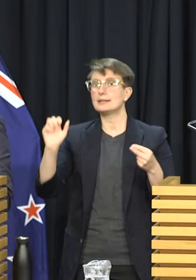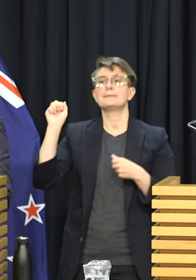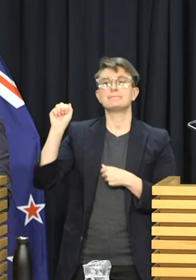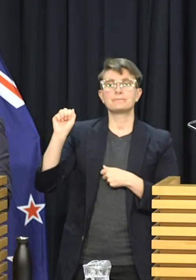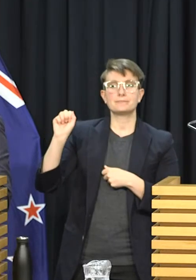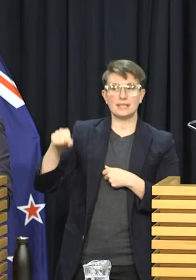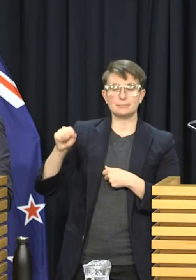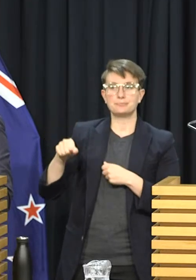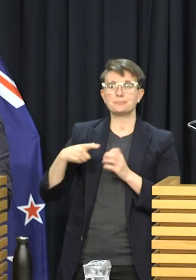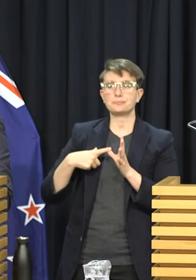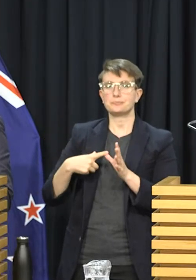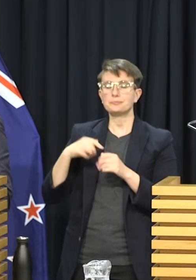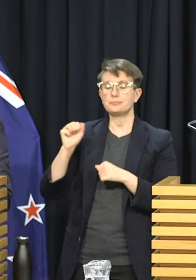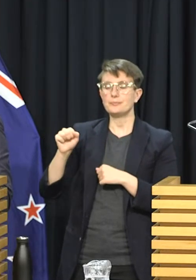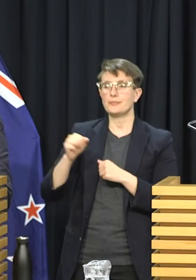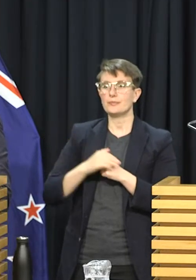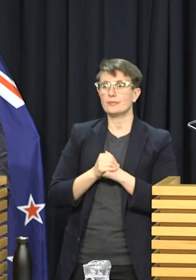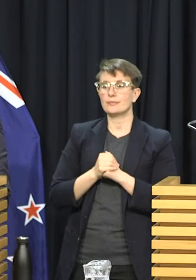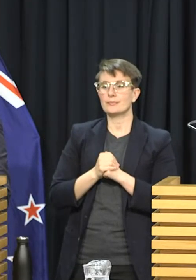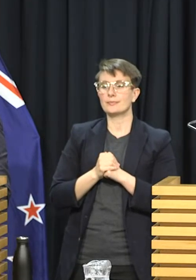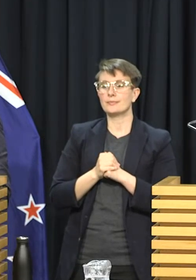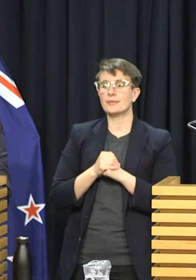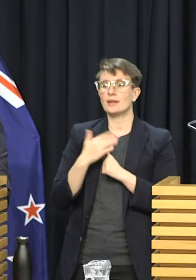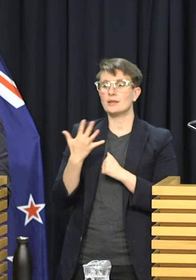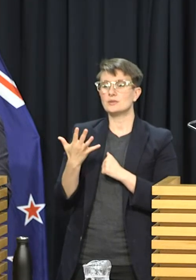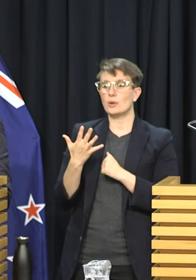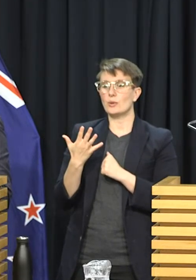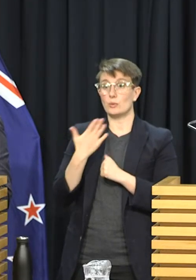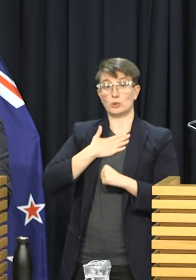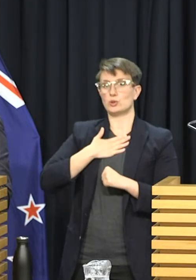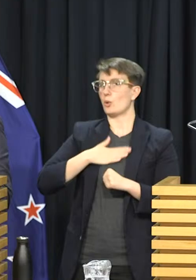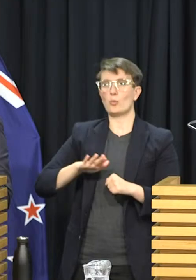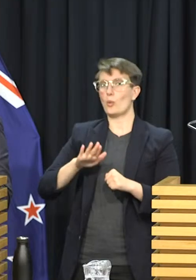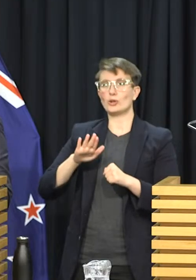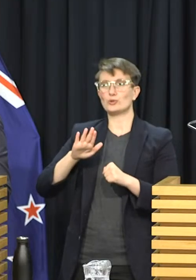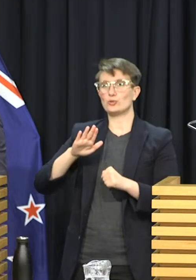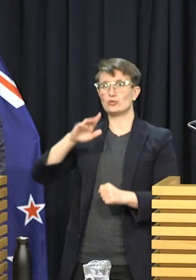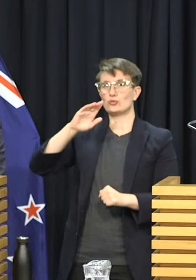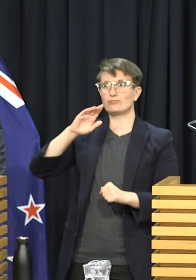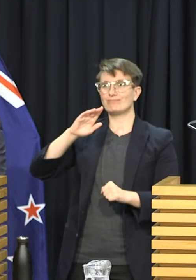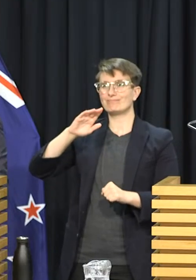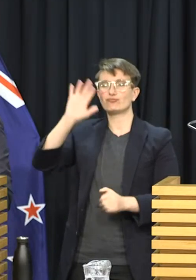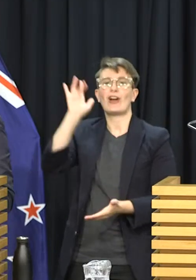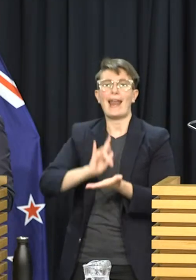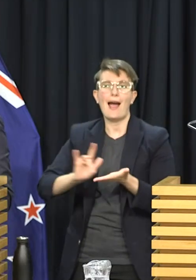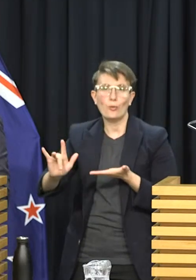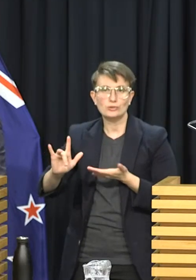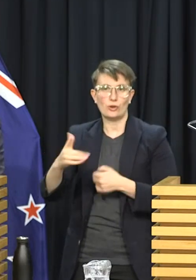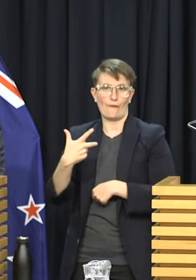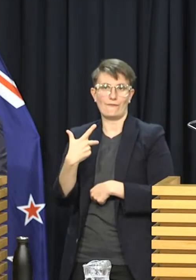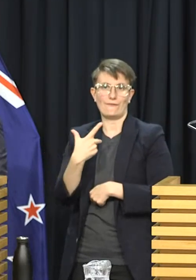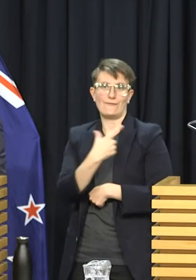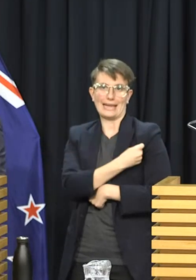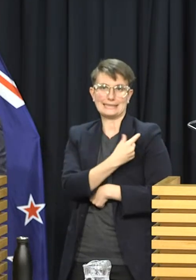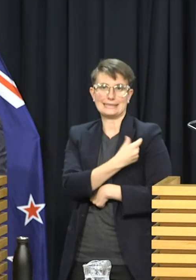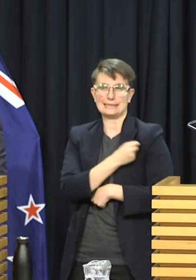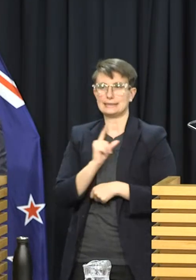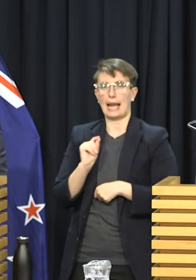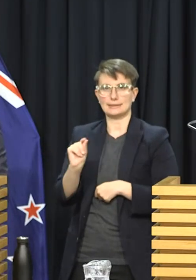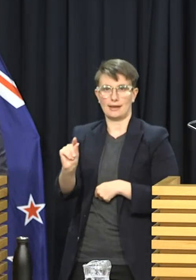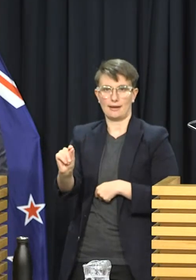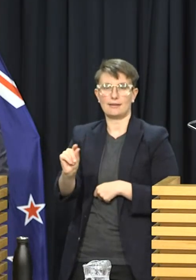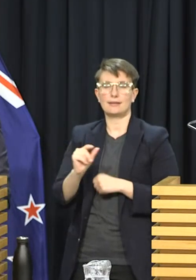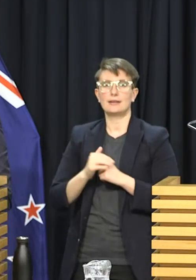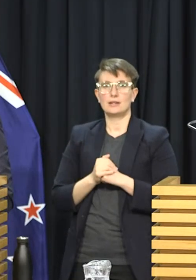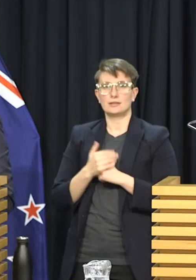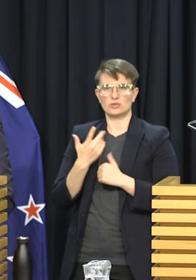in the middle of the year where we end up sort of running out of vaccinations or vaccine doses. So we're being very careful to not get to